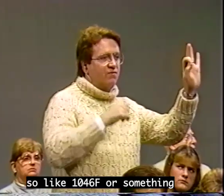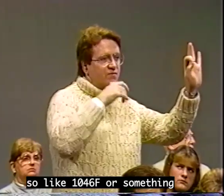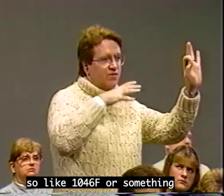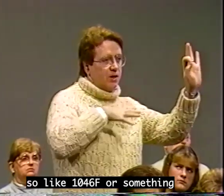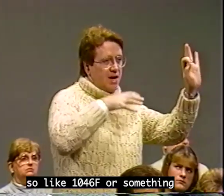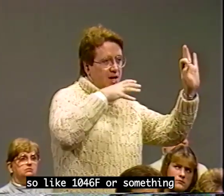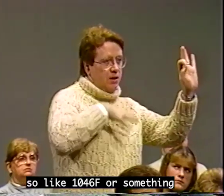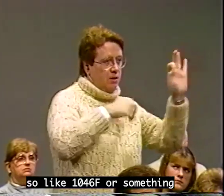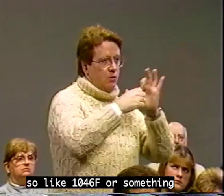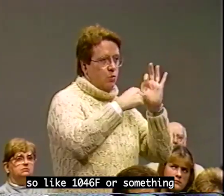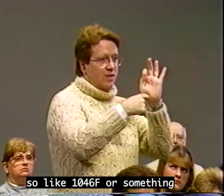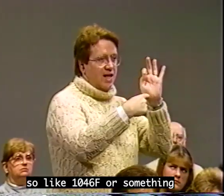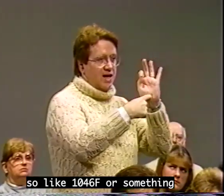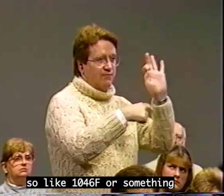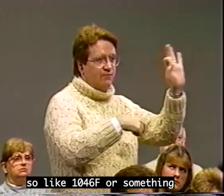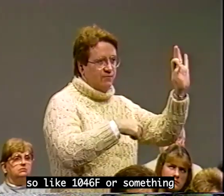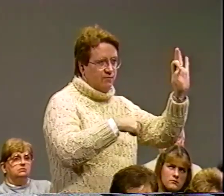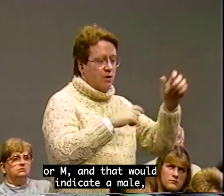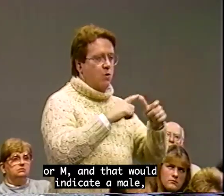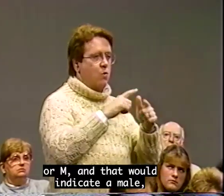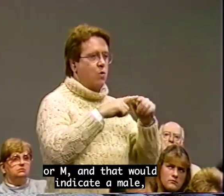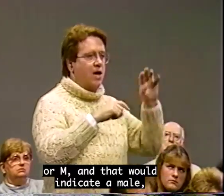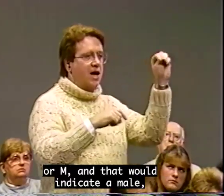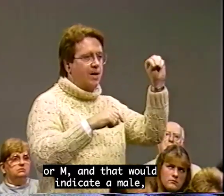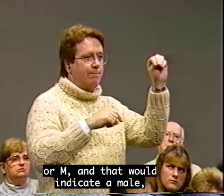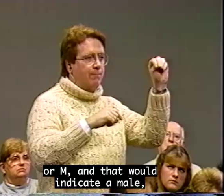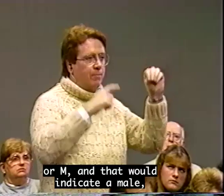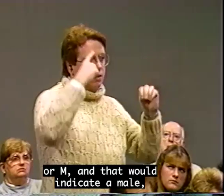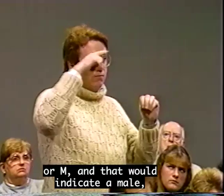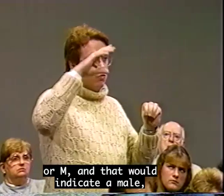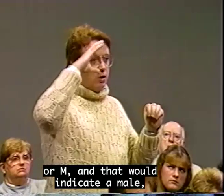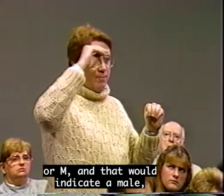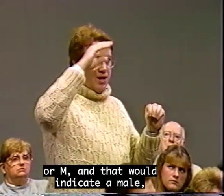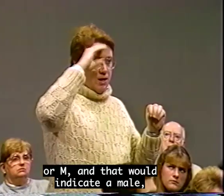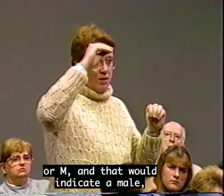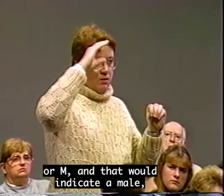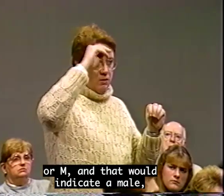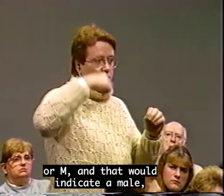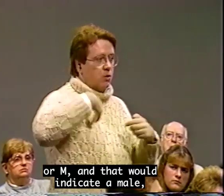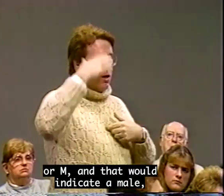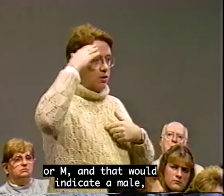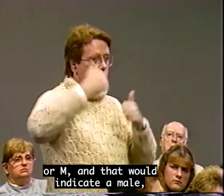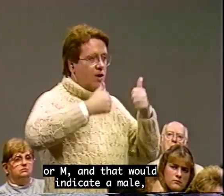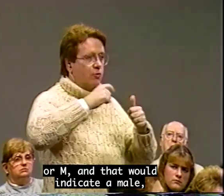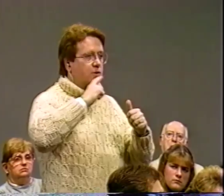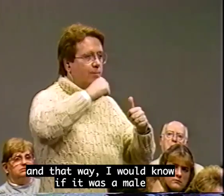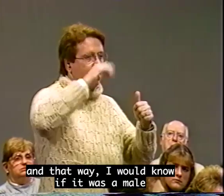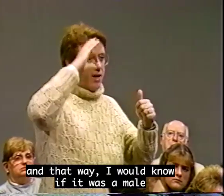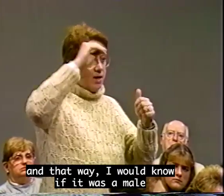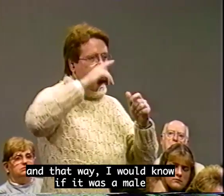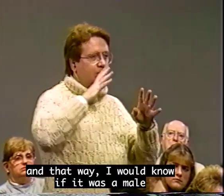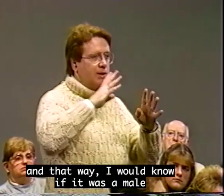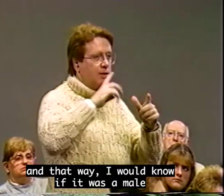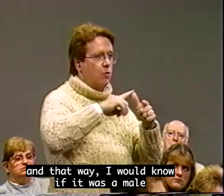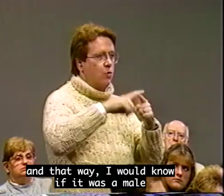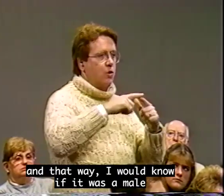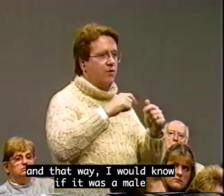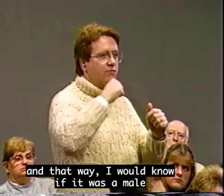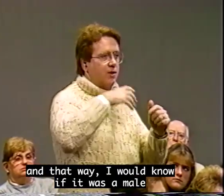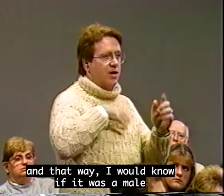like 1046F or something, or M, and that would indicate a male. And that way I would know if it was a